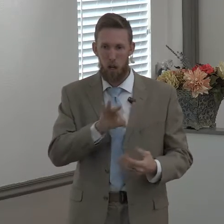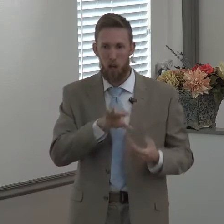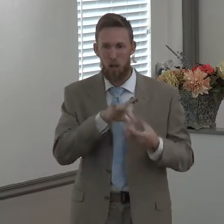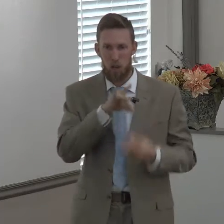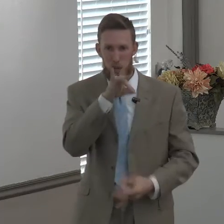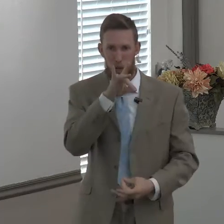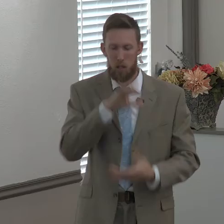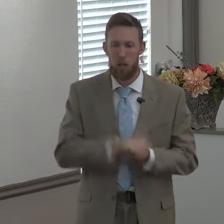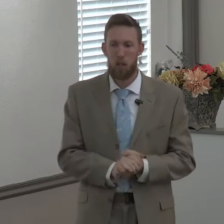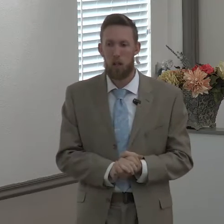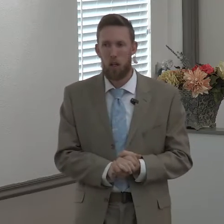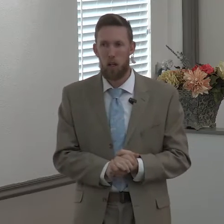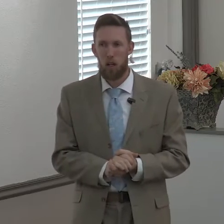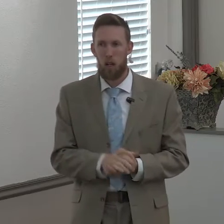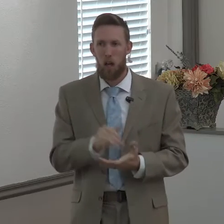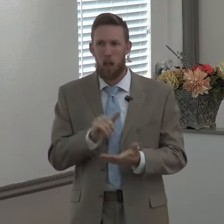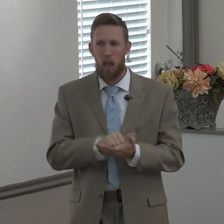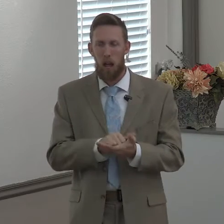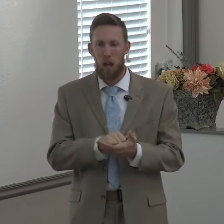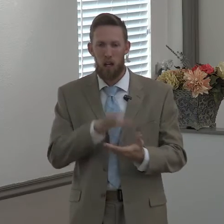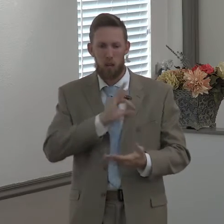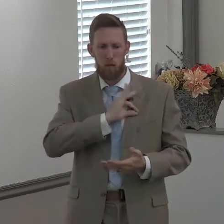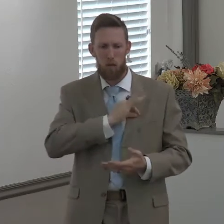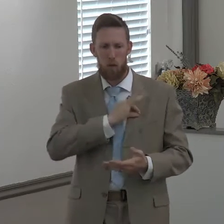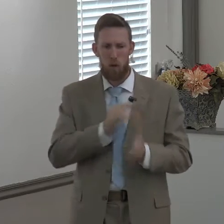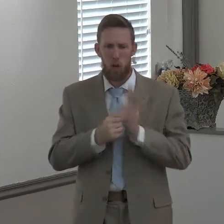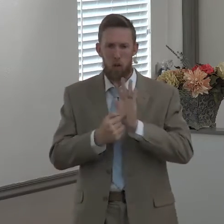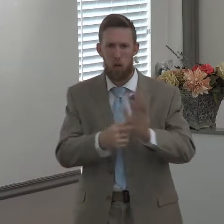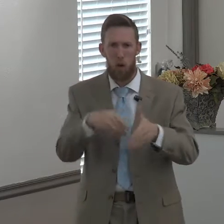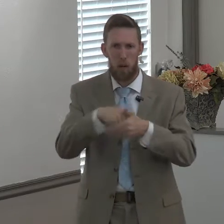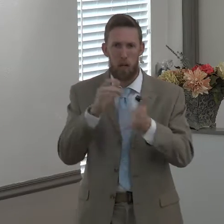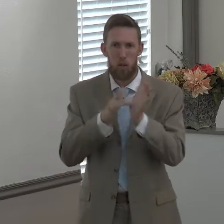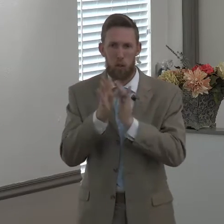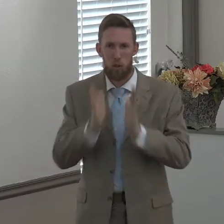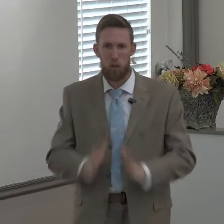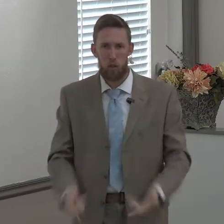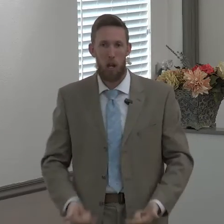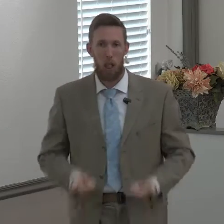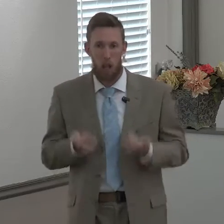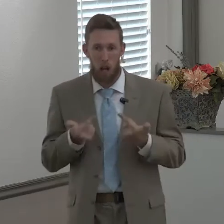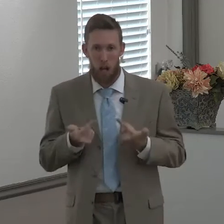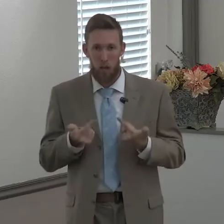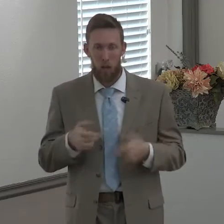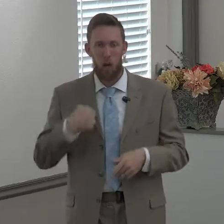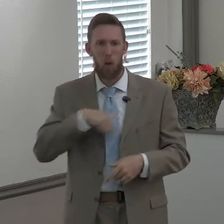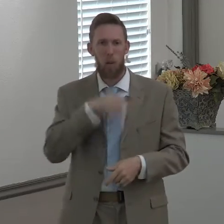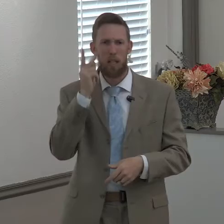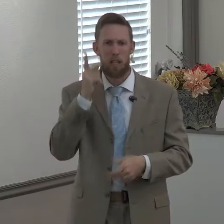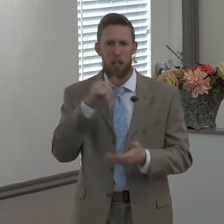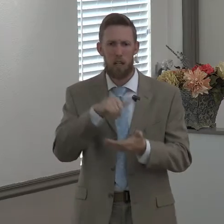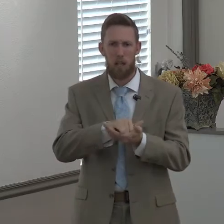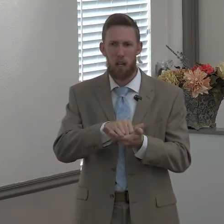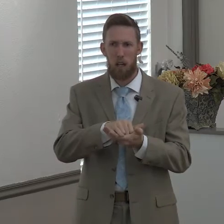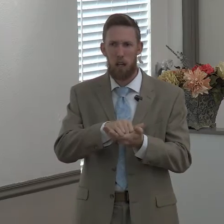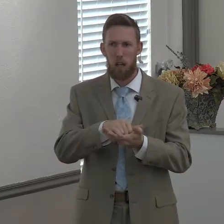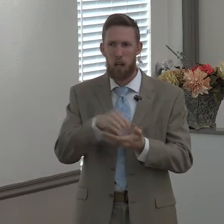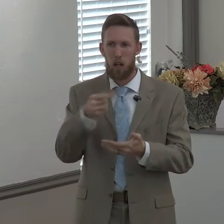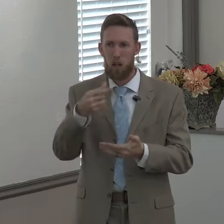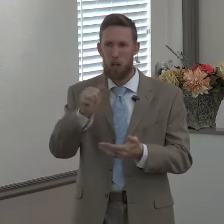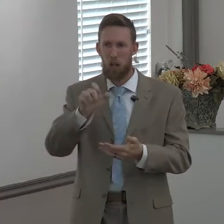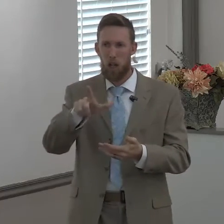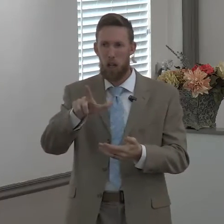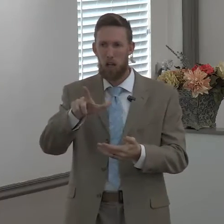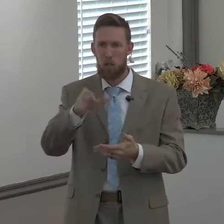The fruit of the Spirit is what we're talking about, really. The fruit of the Spirit is fruit that